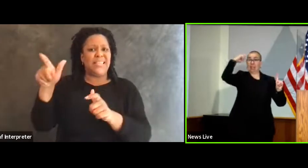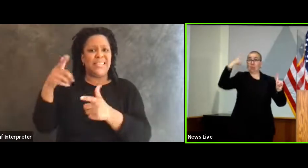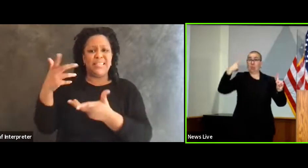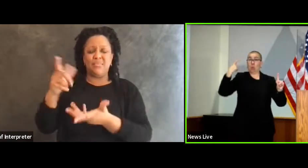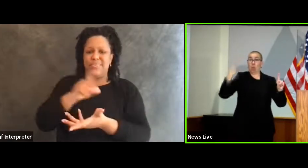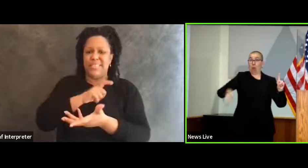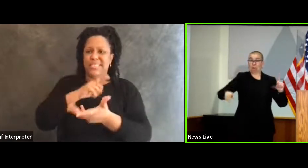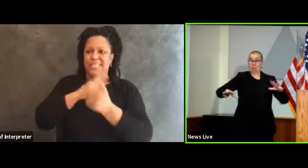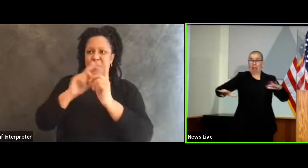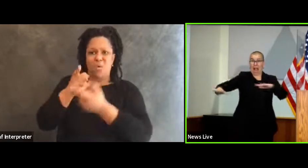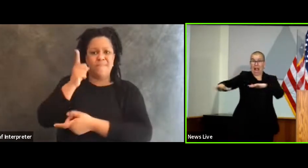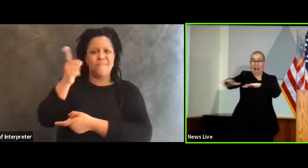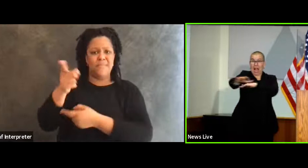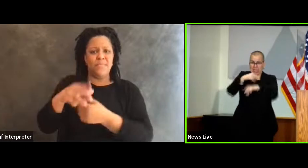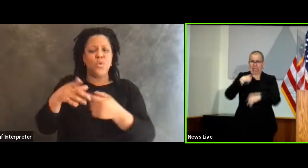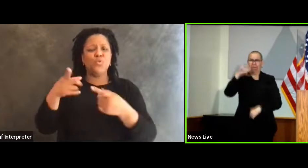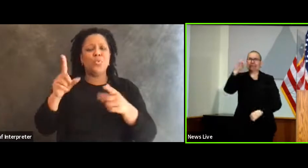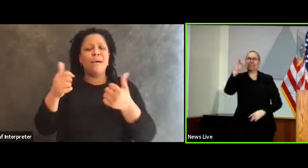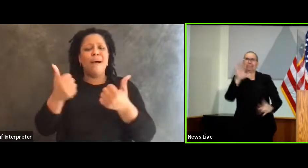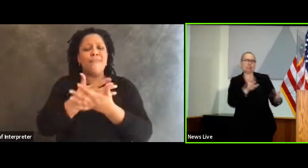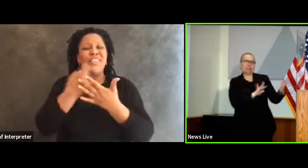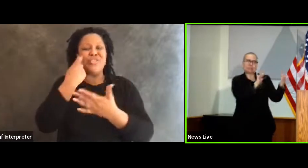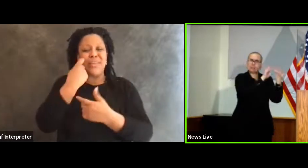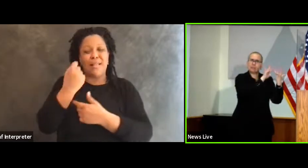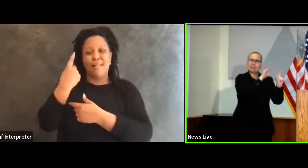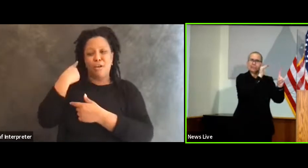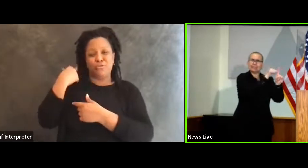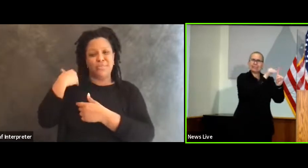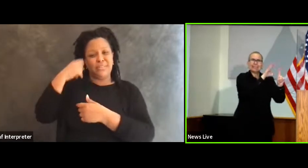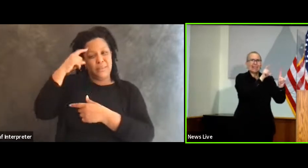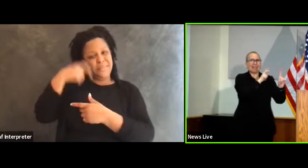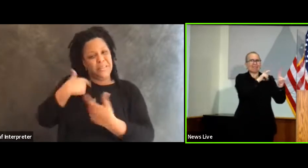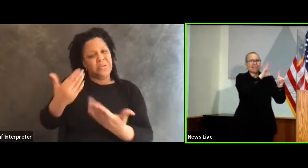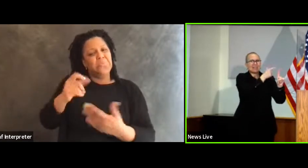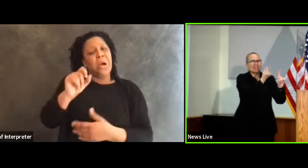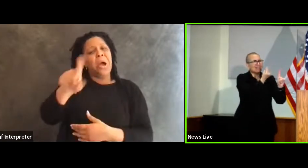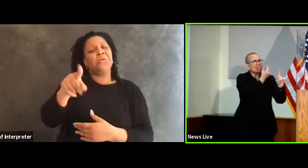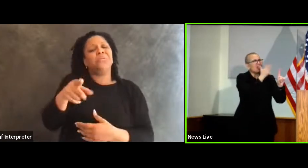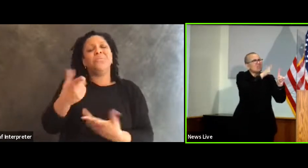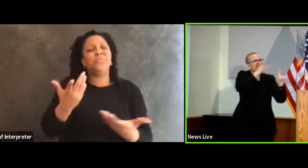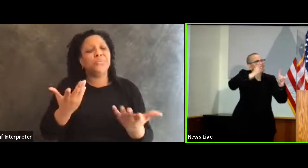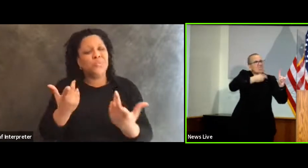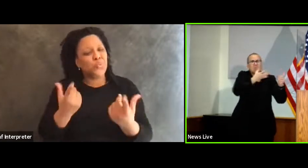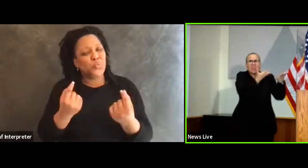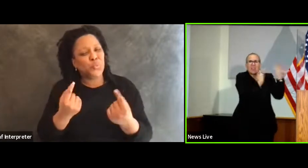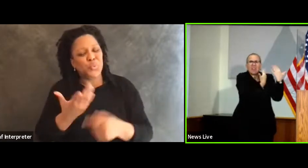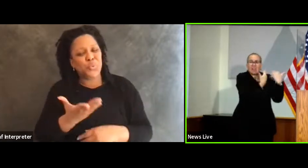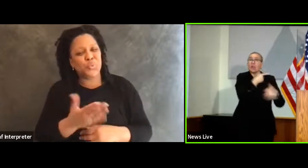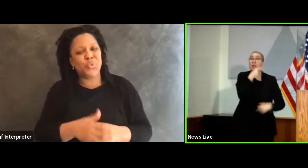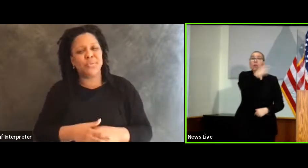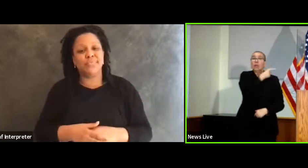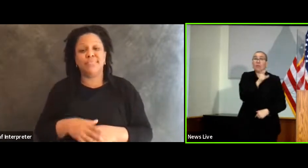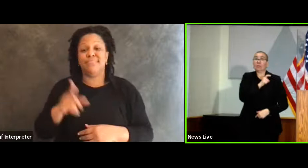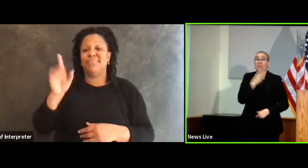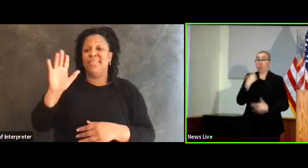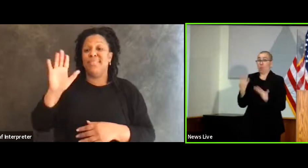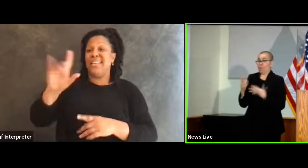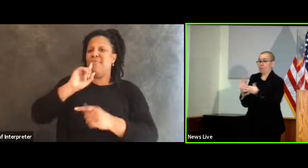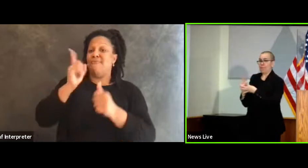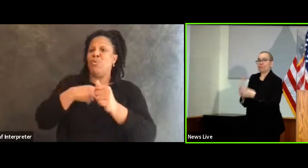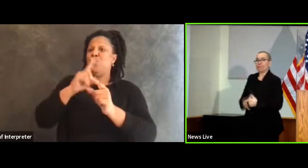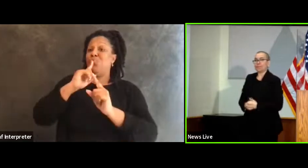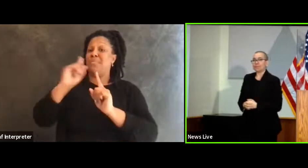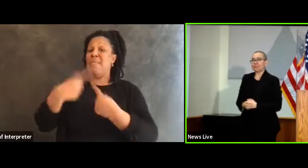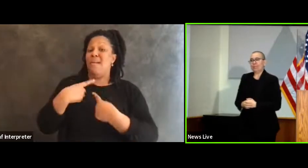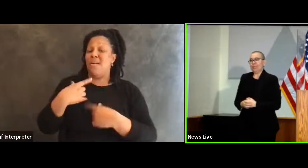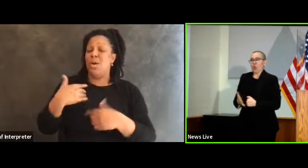him, I said, Dave, what do we do? What do we need to do? And the first thing out of his mouth was a very touchy subject in